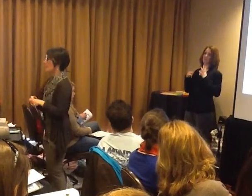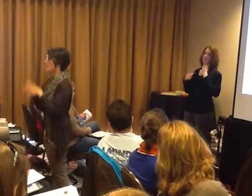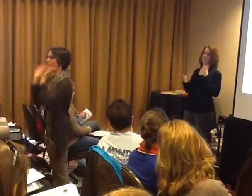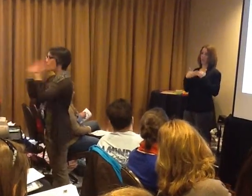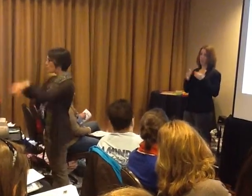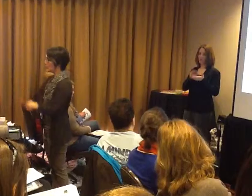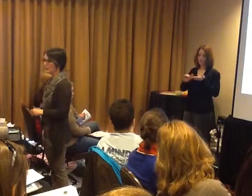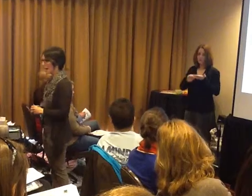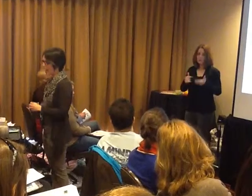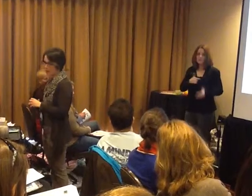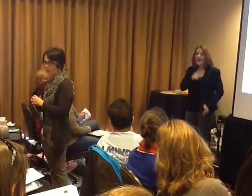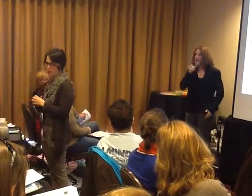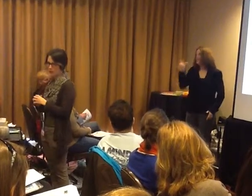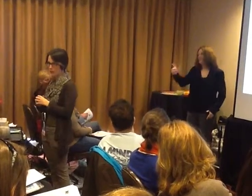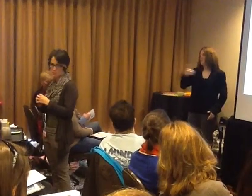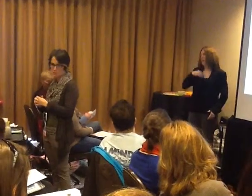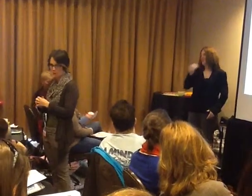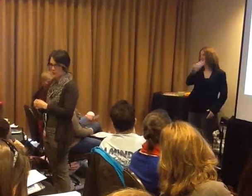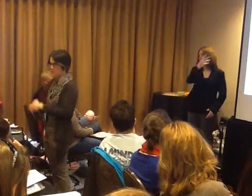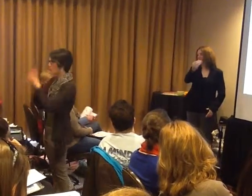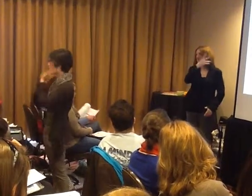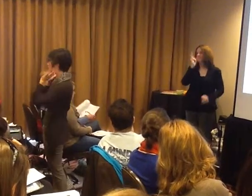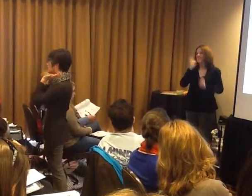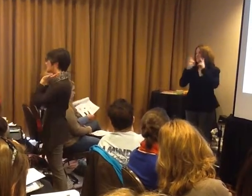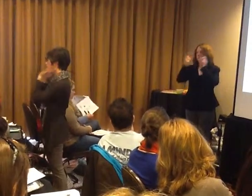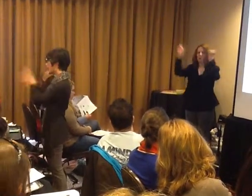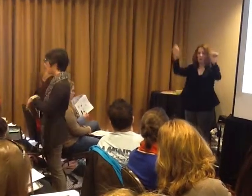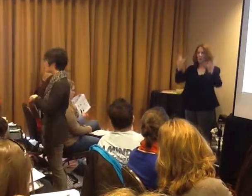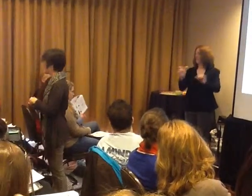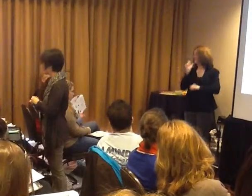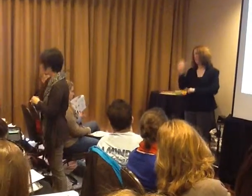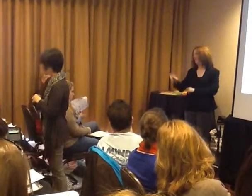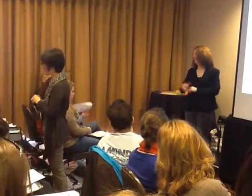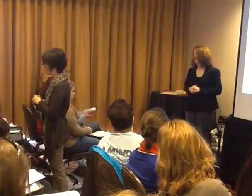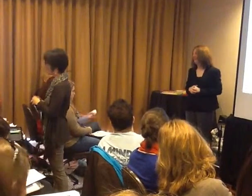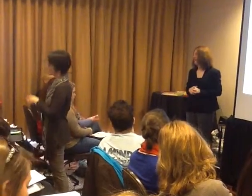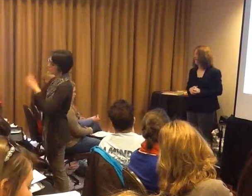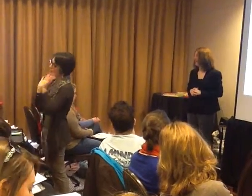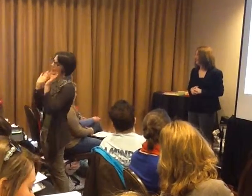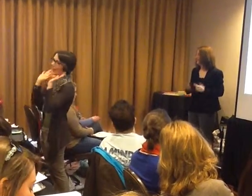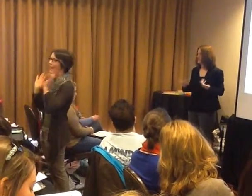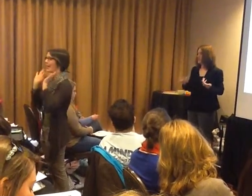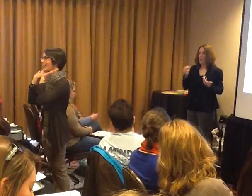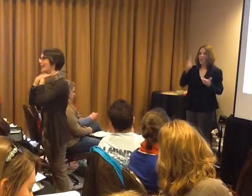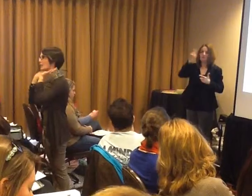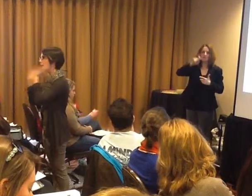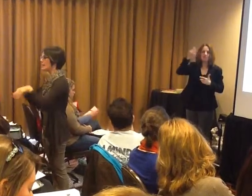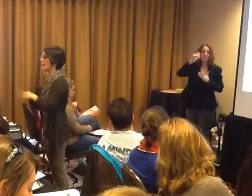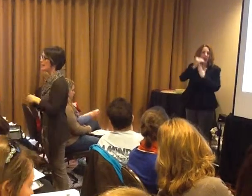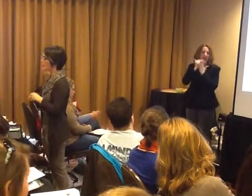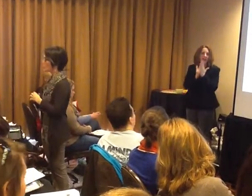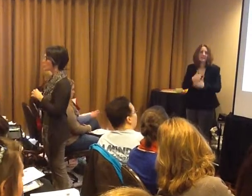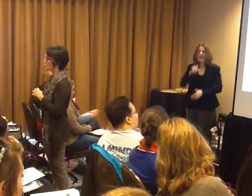excuse is. I don't need to have all of those posters, or I don't need to have all of those checklists, or I don't need that. My students are too